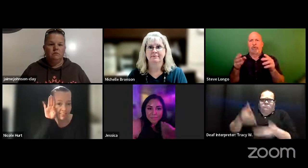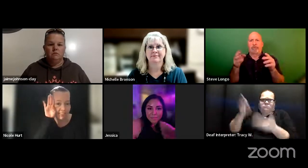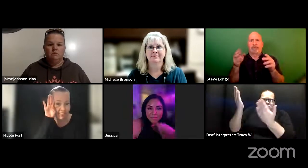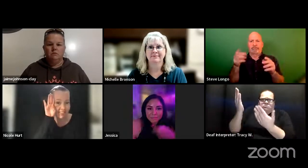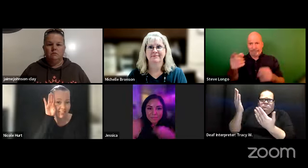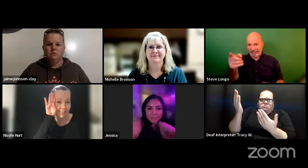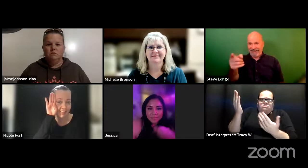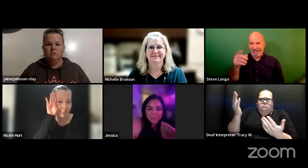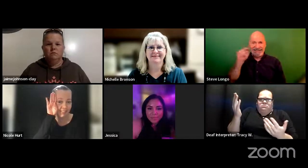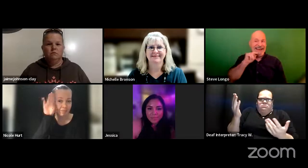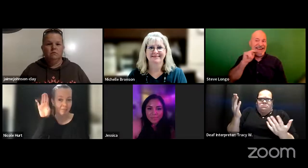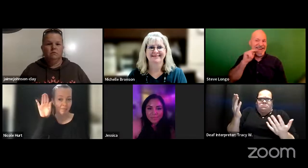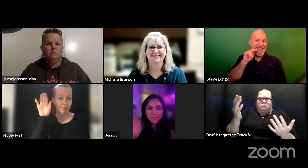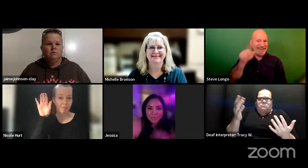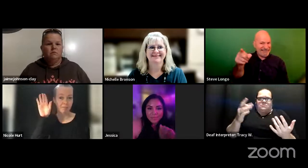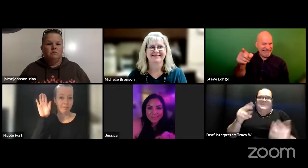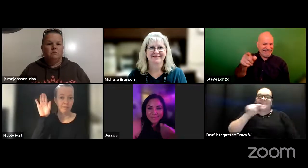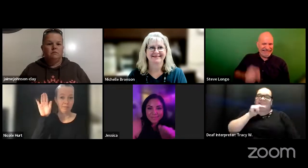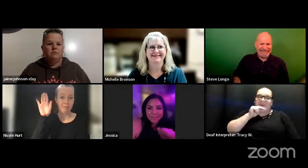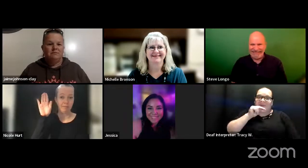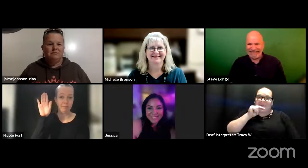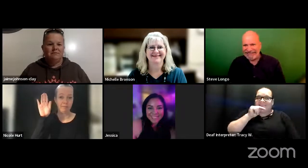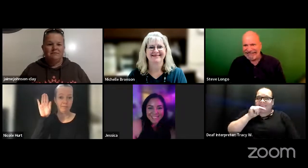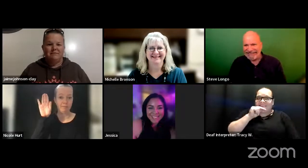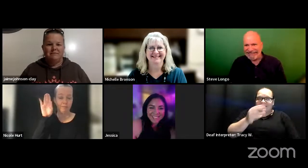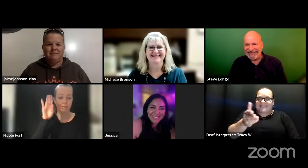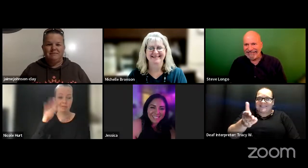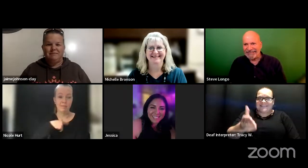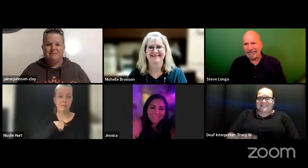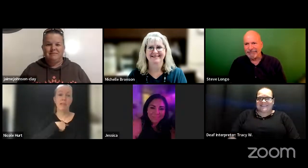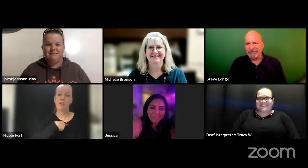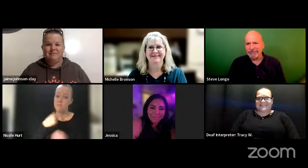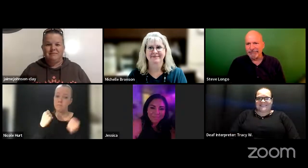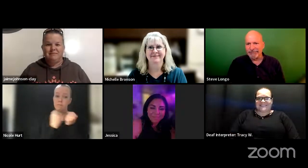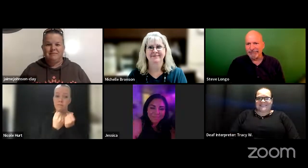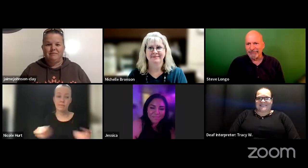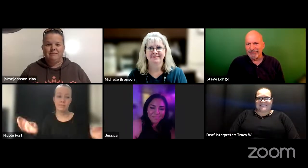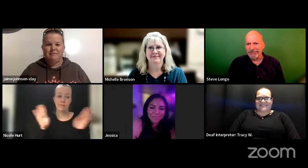just need a motion to adjourn.